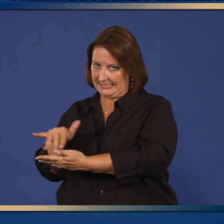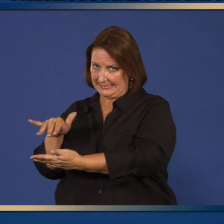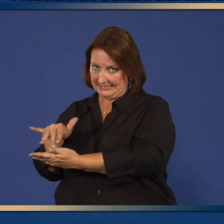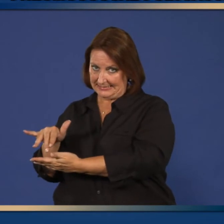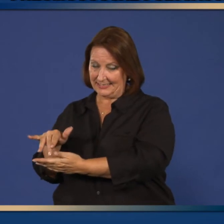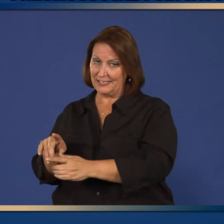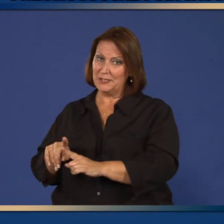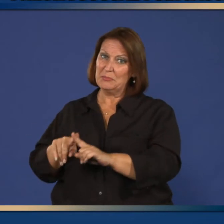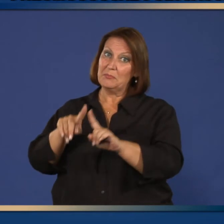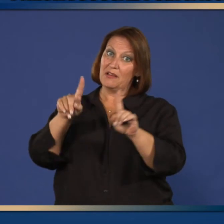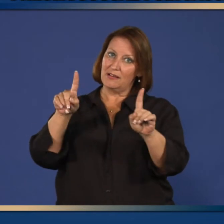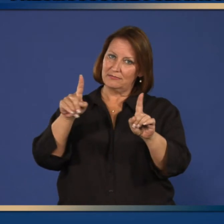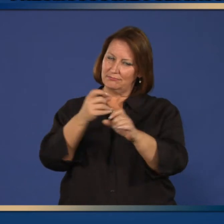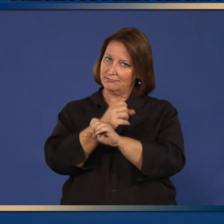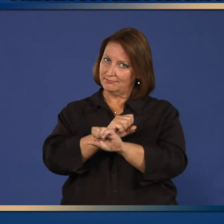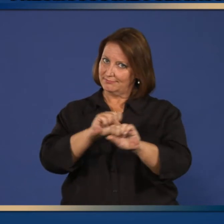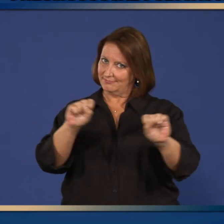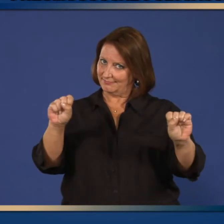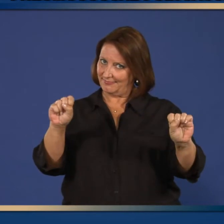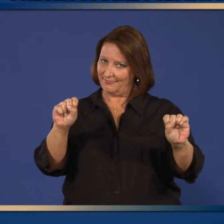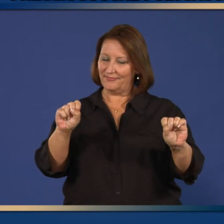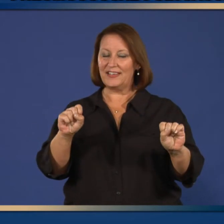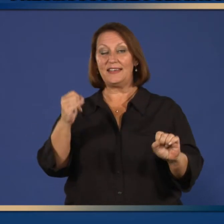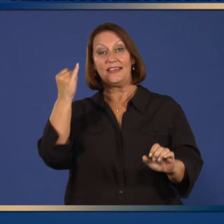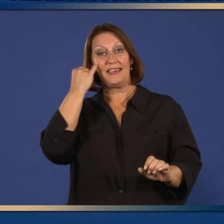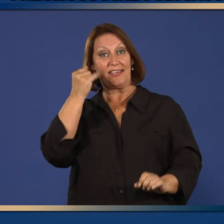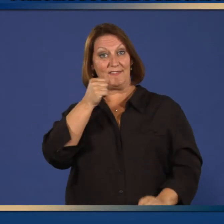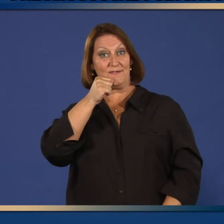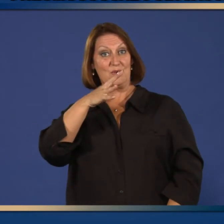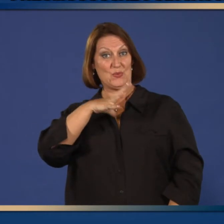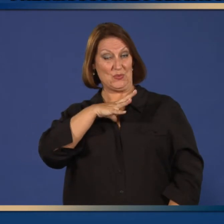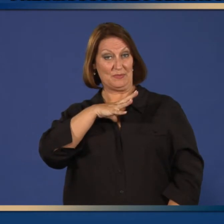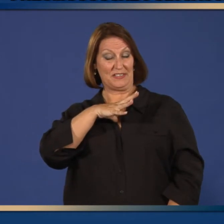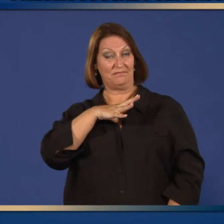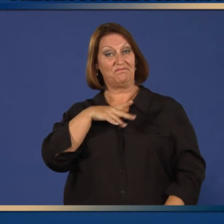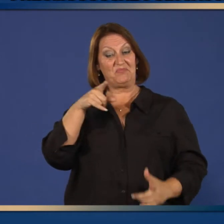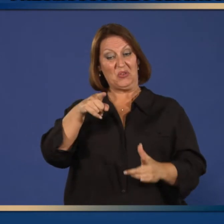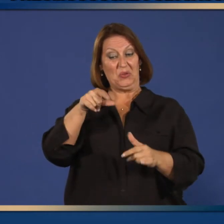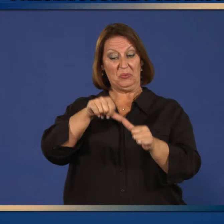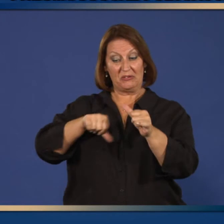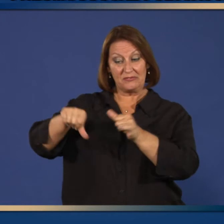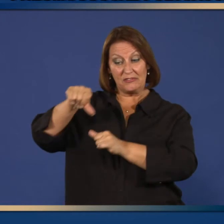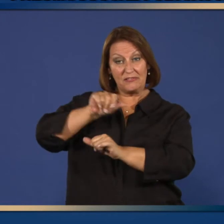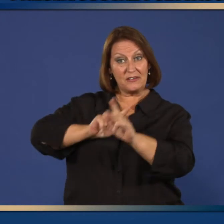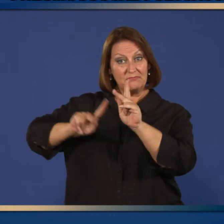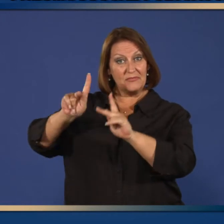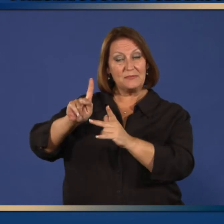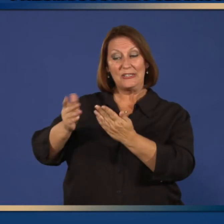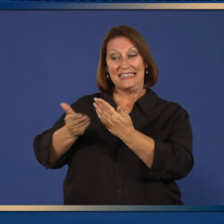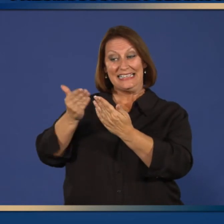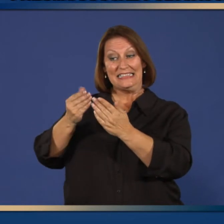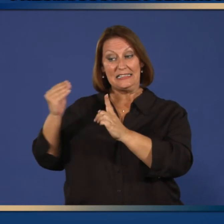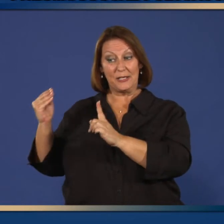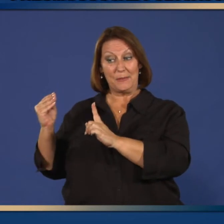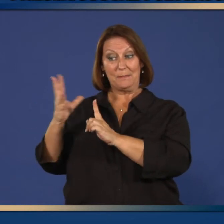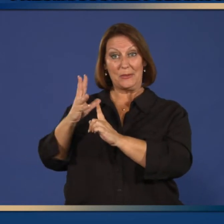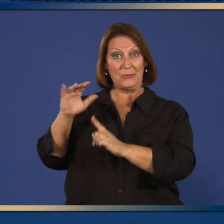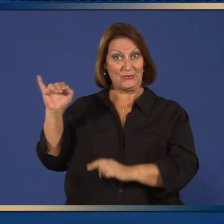with conditions that put them at risk for pneumococcal disease should be